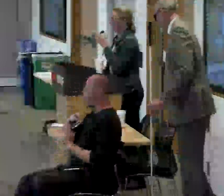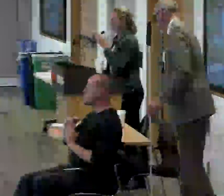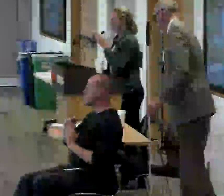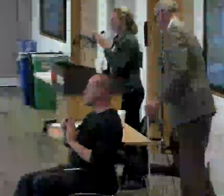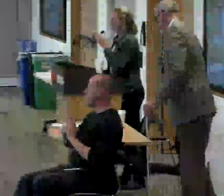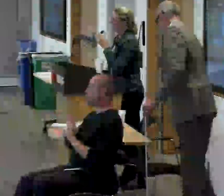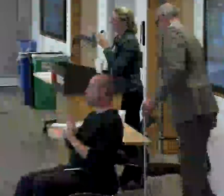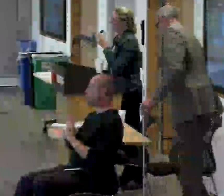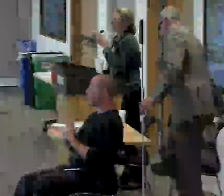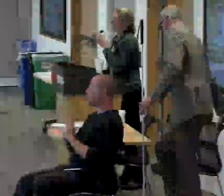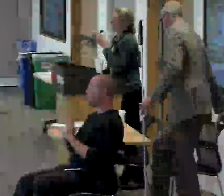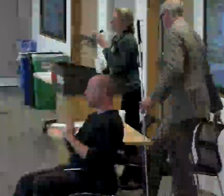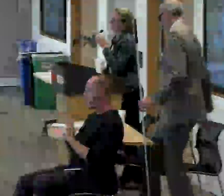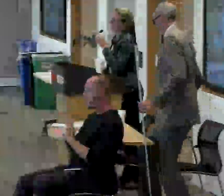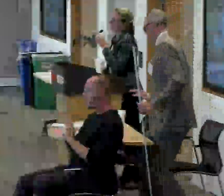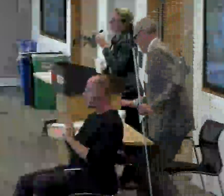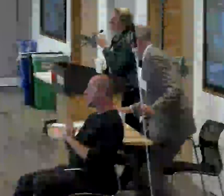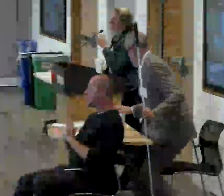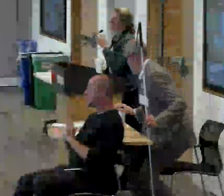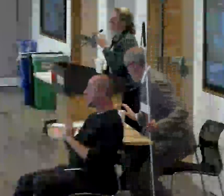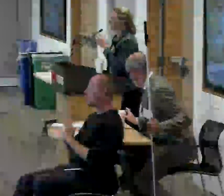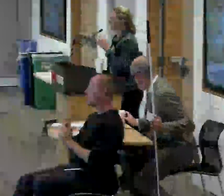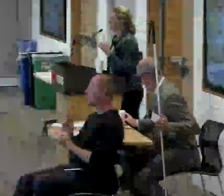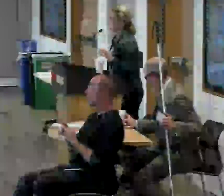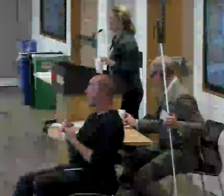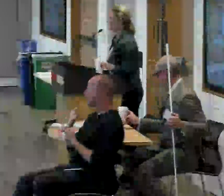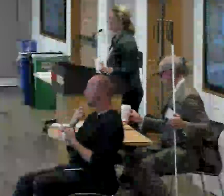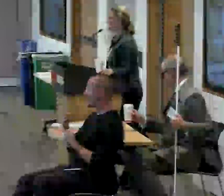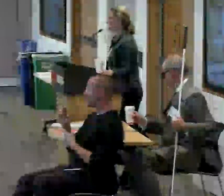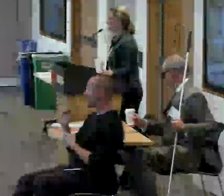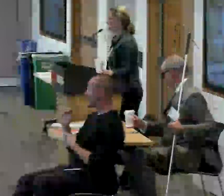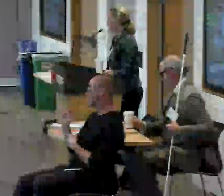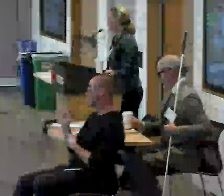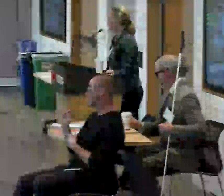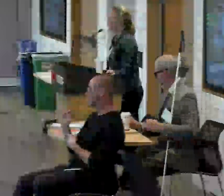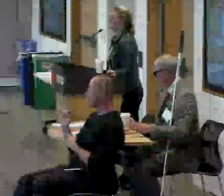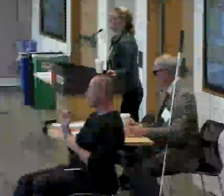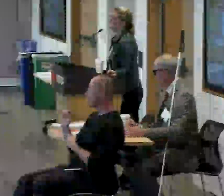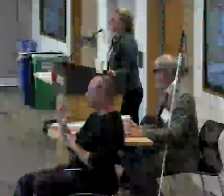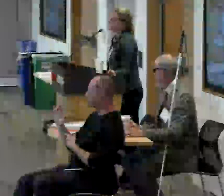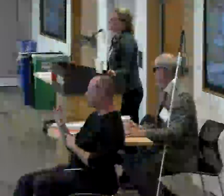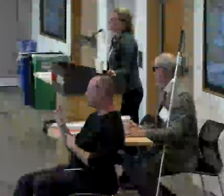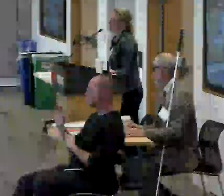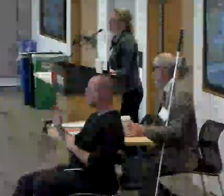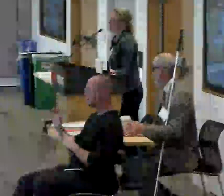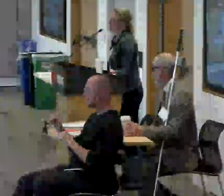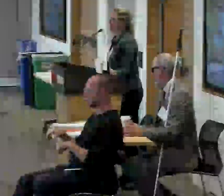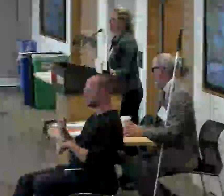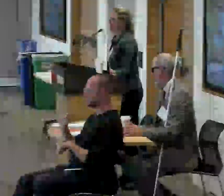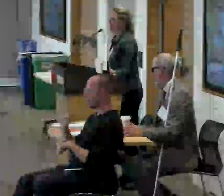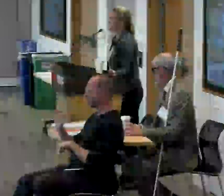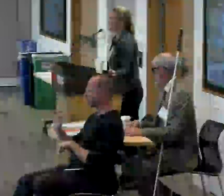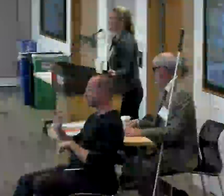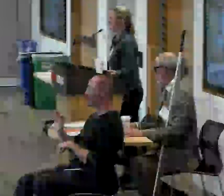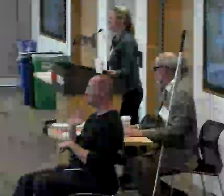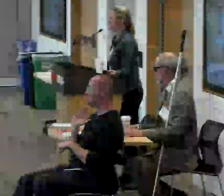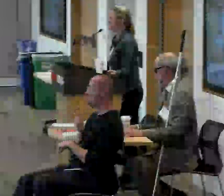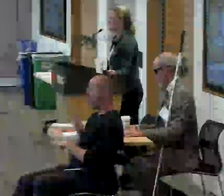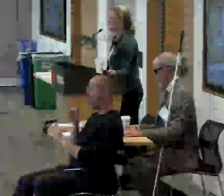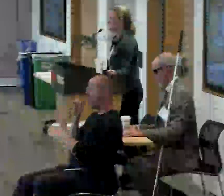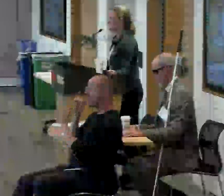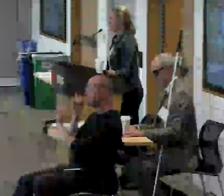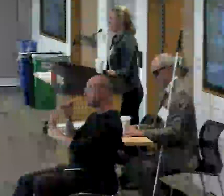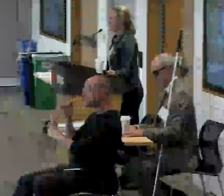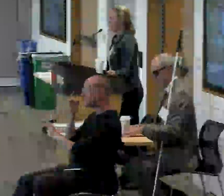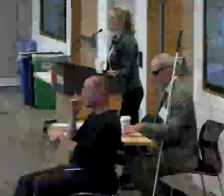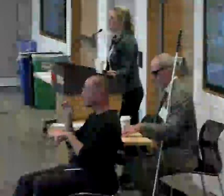here, in addition to telling you that at the Independent Living Resource Center San Francisco, our mission is to ensure that people with disabilities are